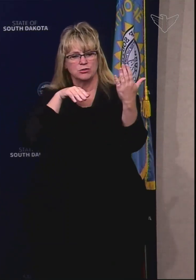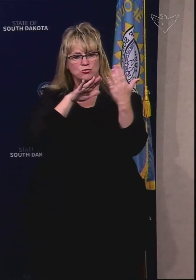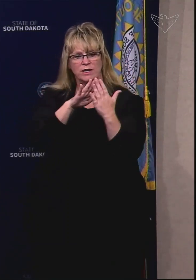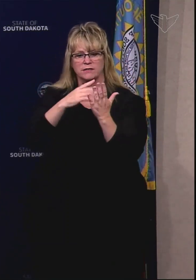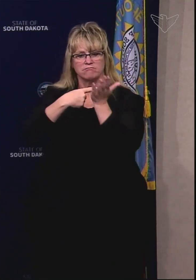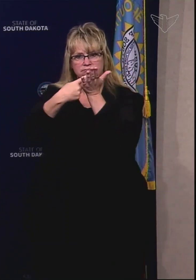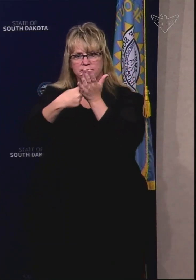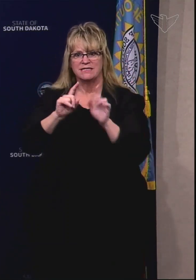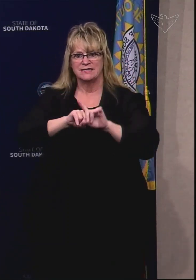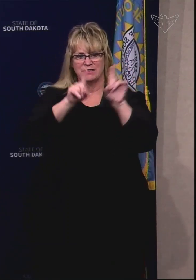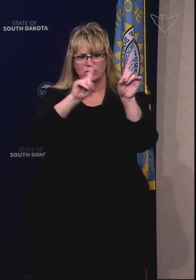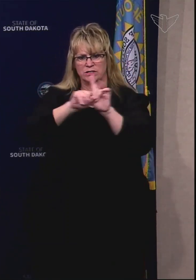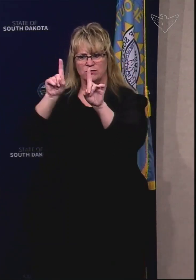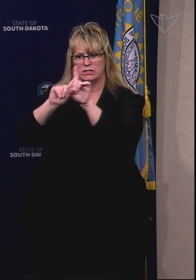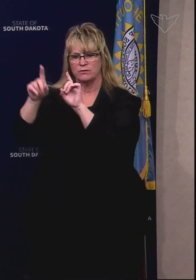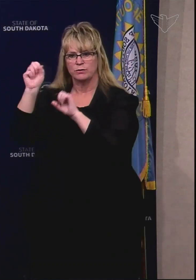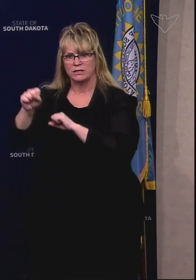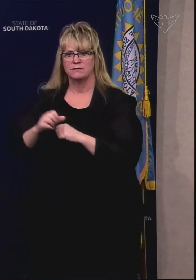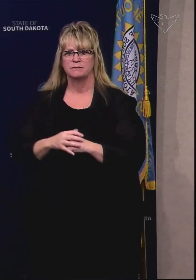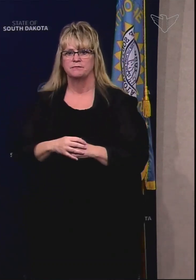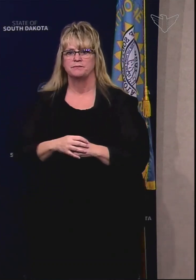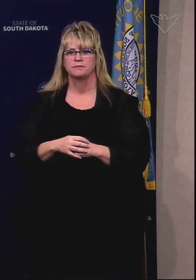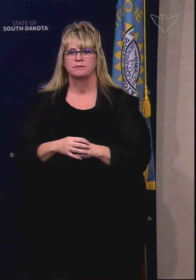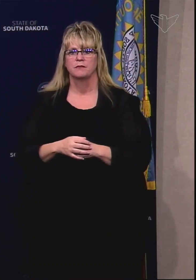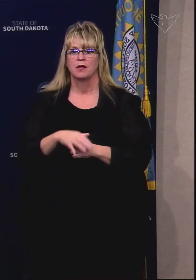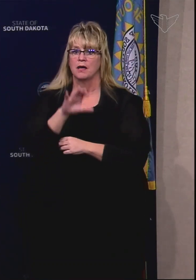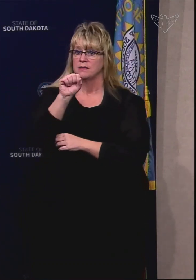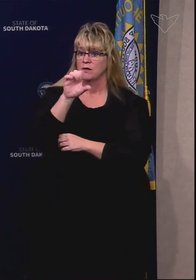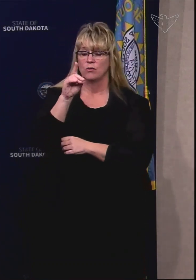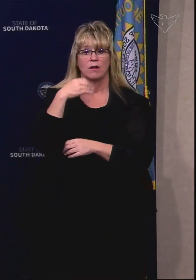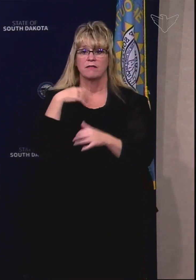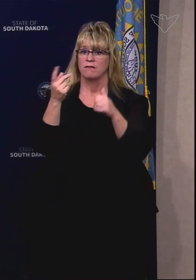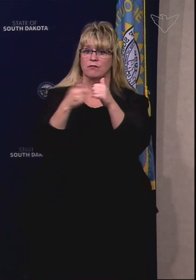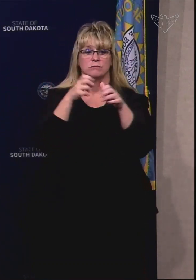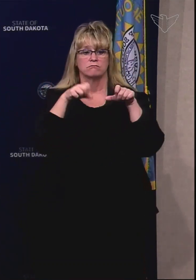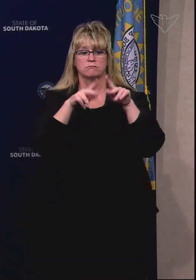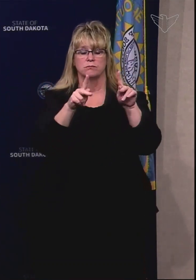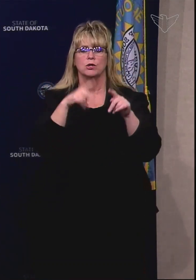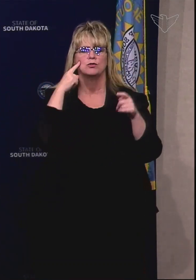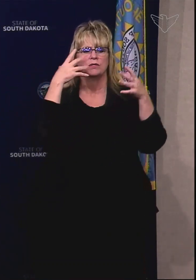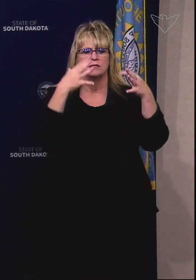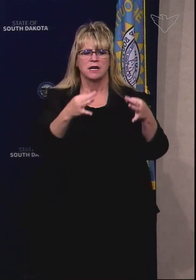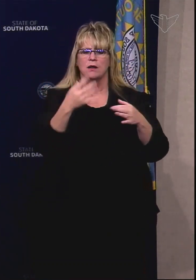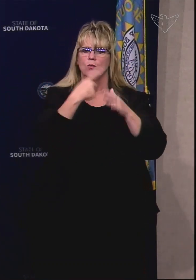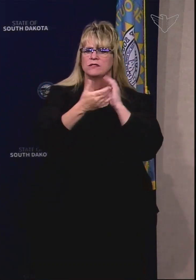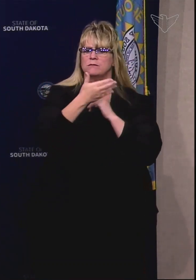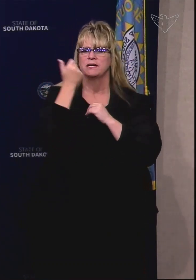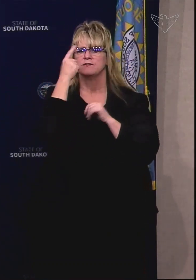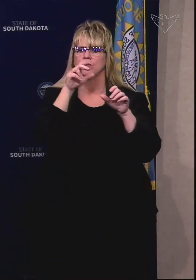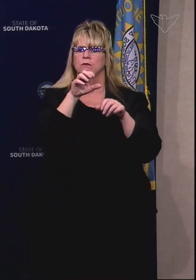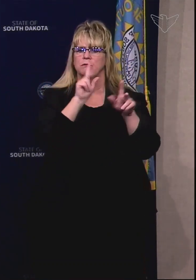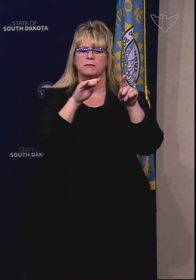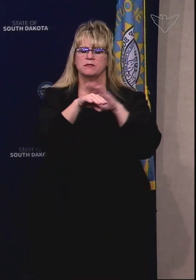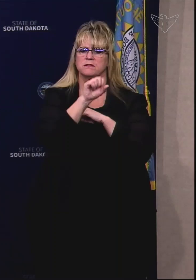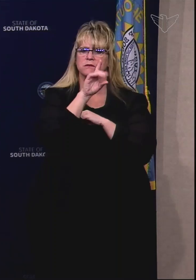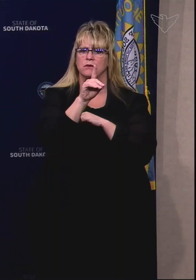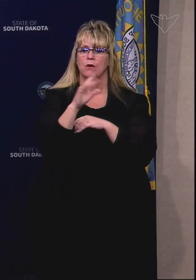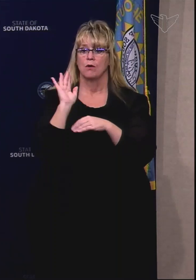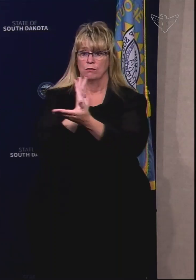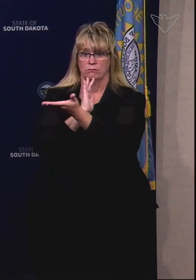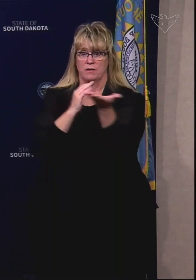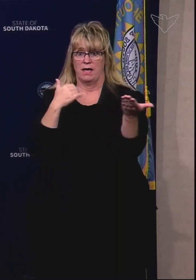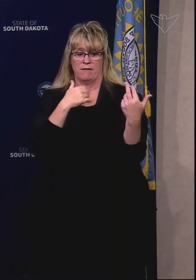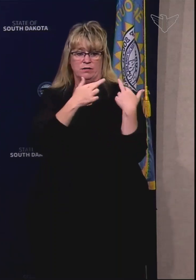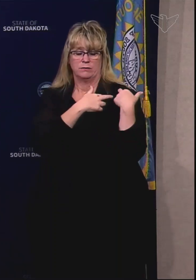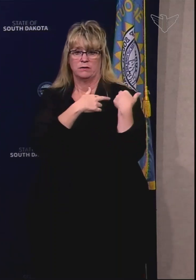addressed differently. South Dakotans get the first chance to decide what's best for South Dakotans, and we have the